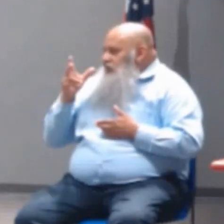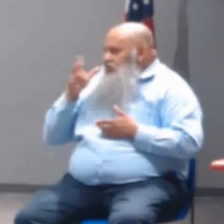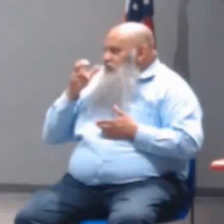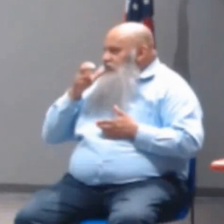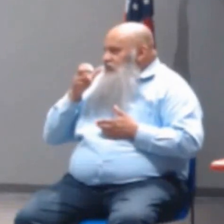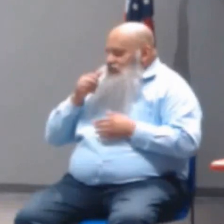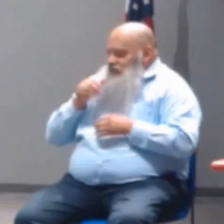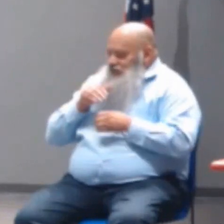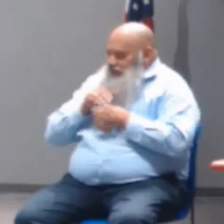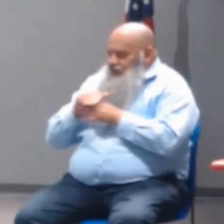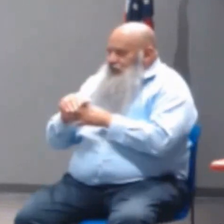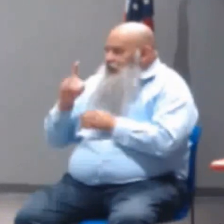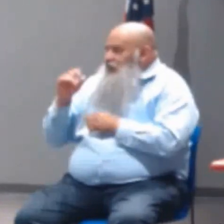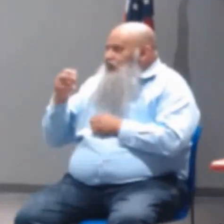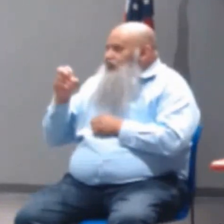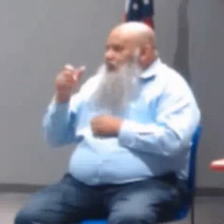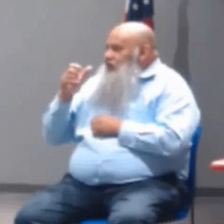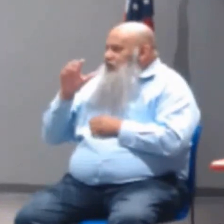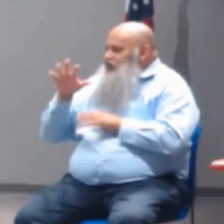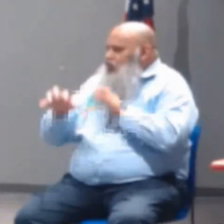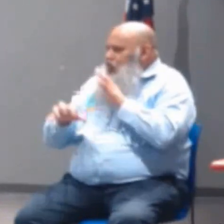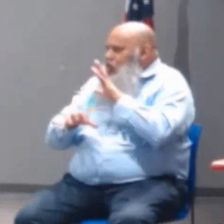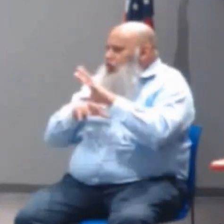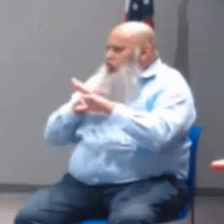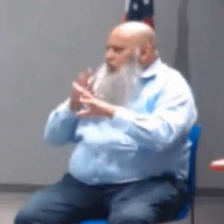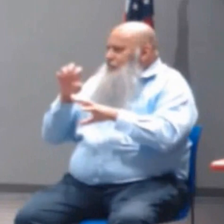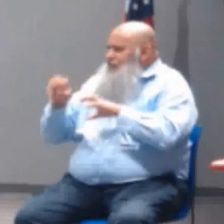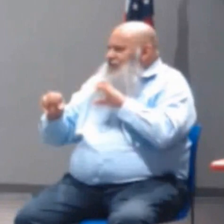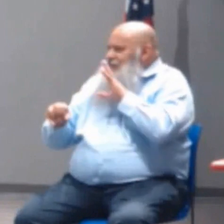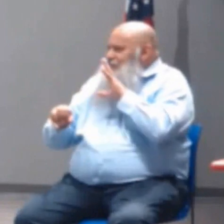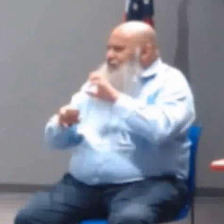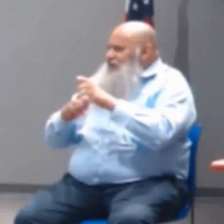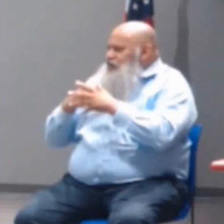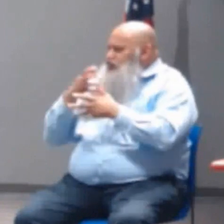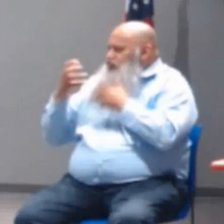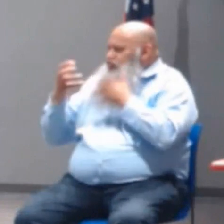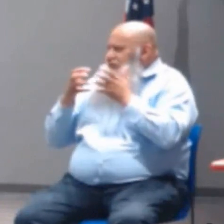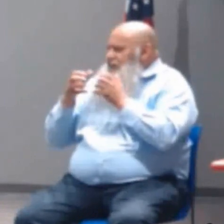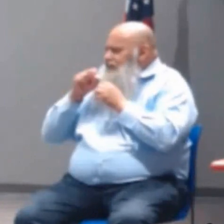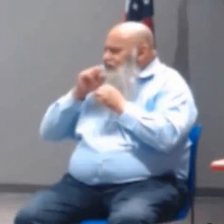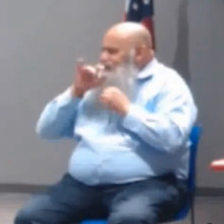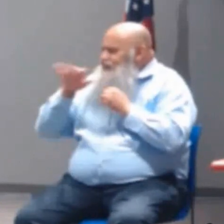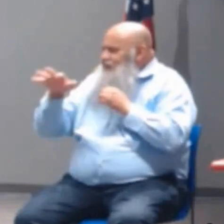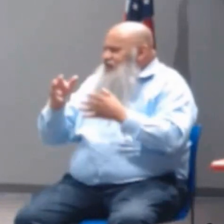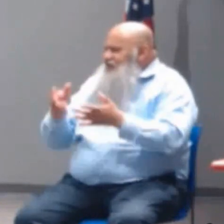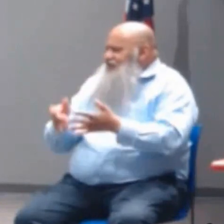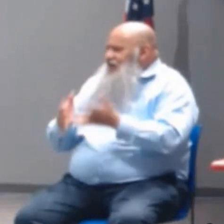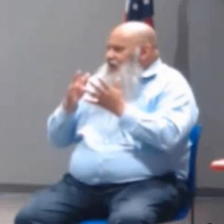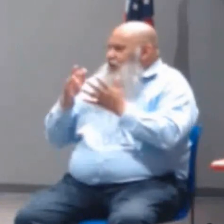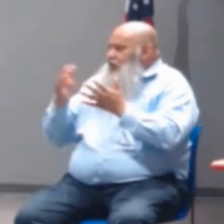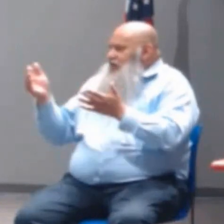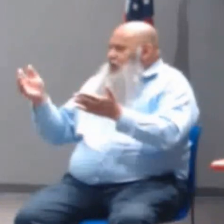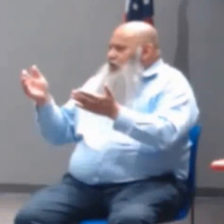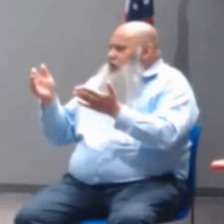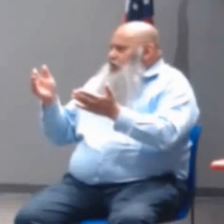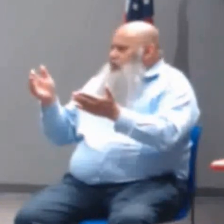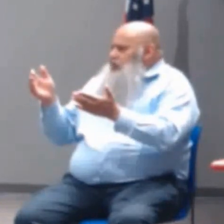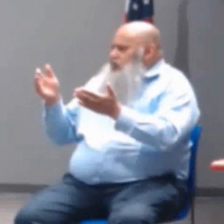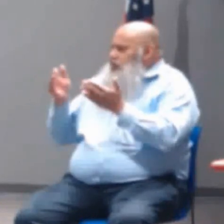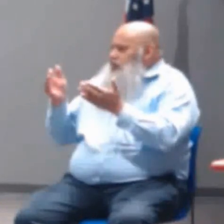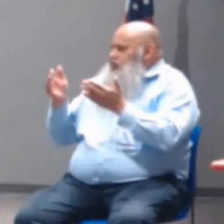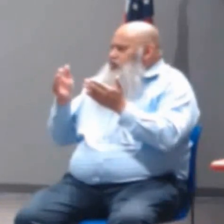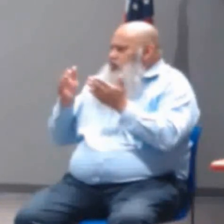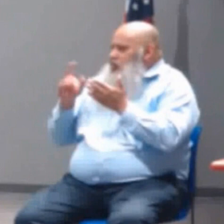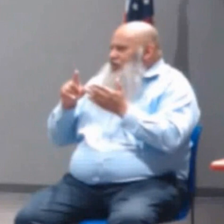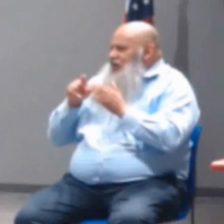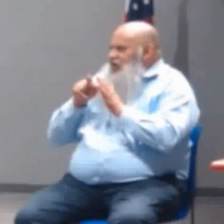night, the dragons clawed, and they bit, and they sprayed him with fire, and they dragged him closer and closer to their pit where they could kill